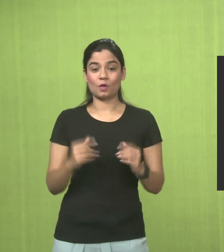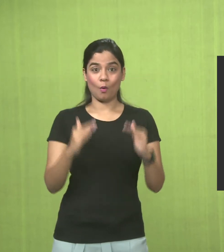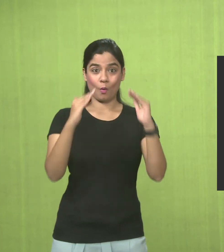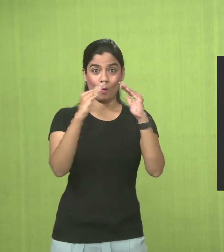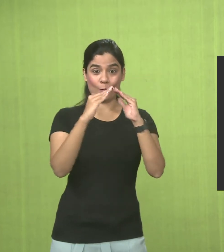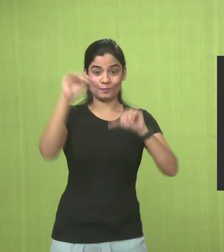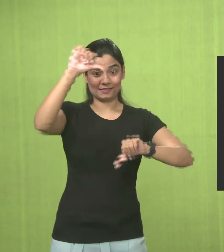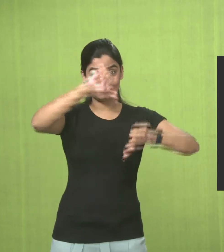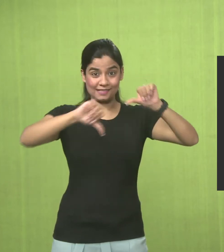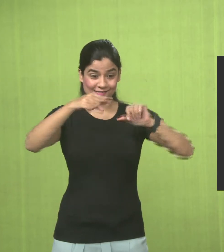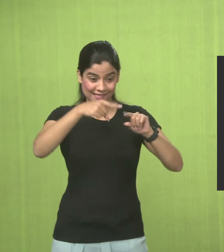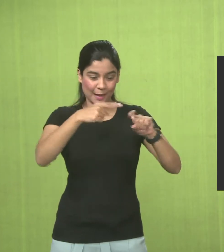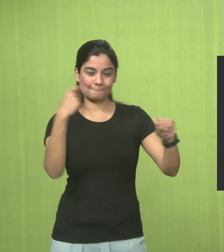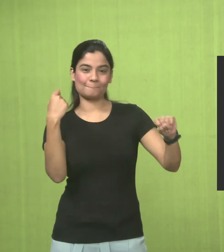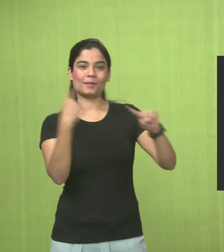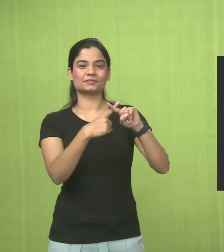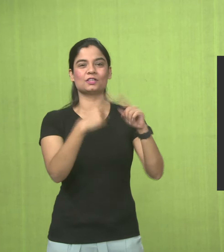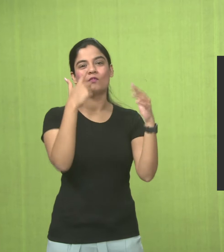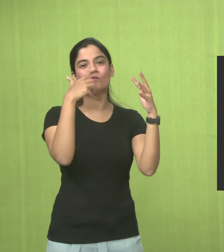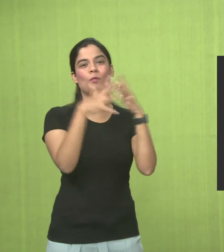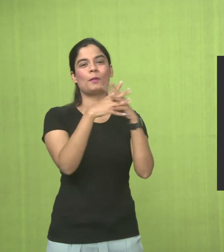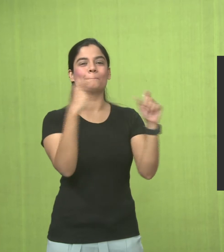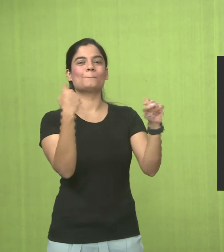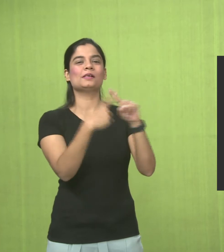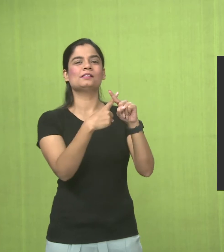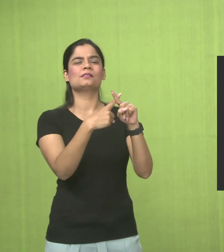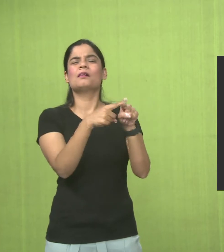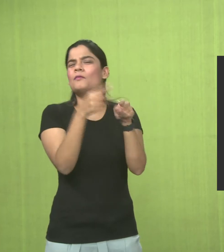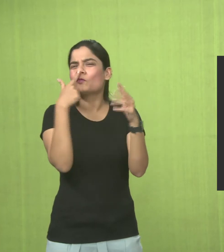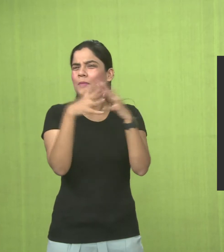A lot of people feel that home science is only meant for women.